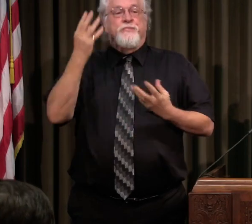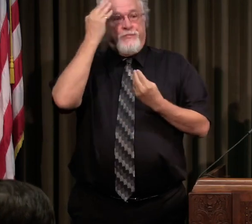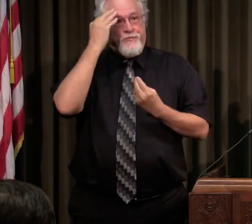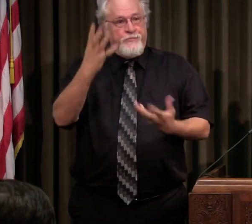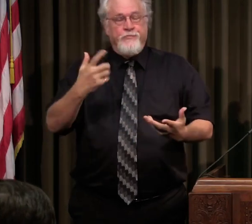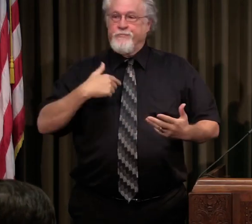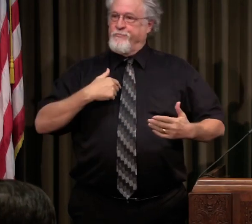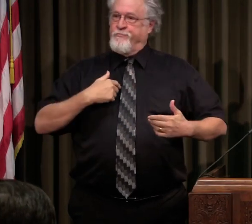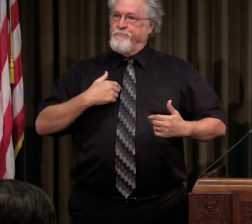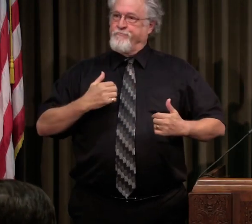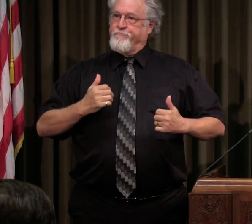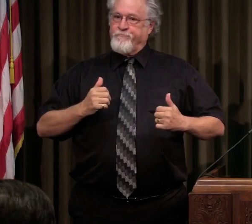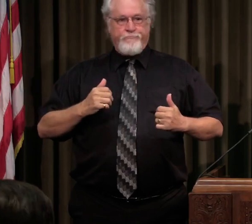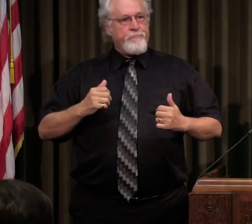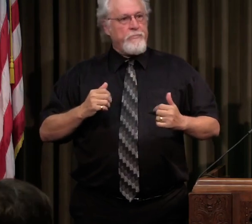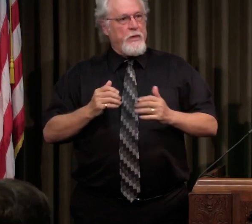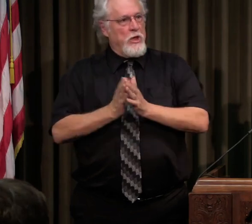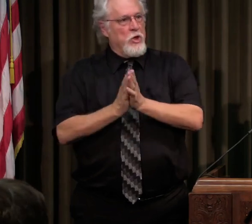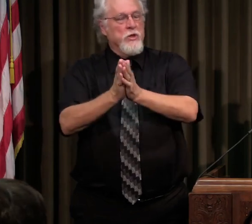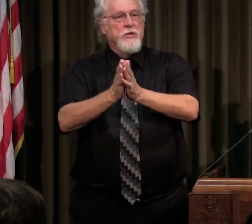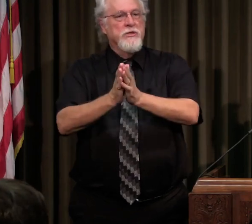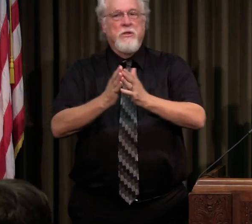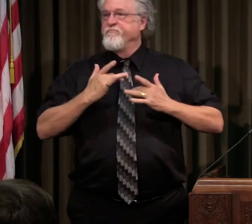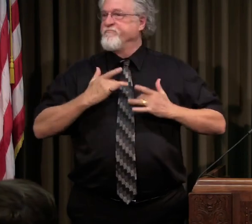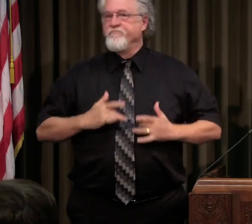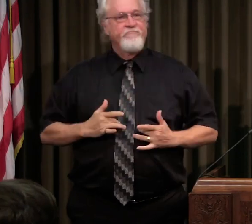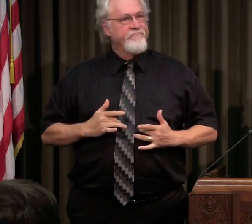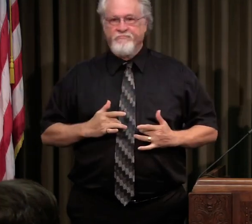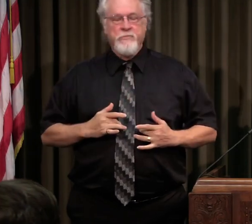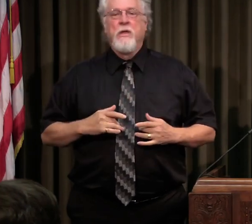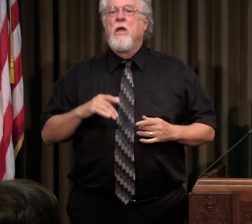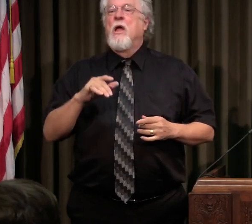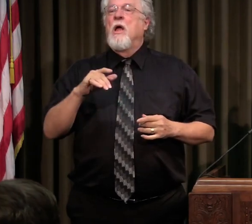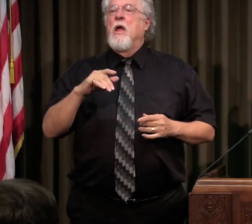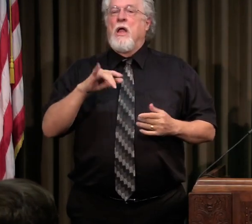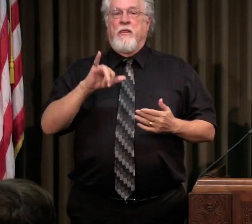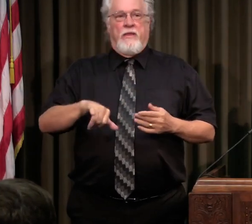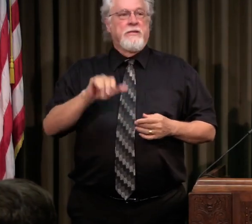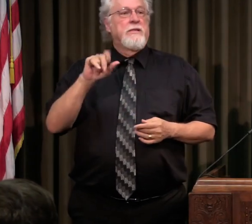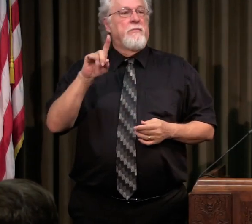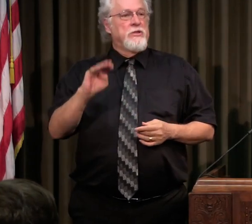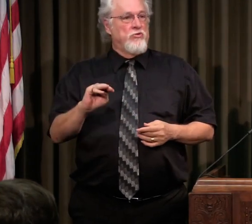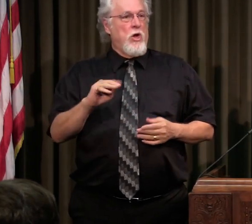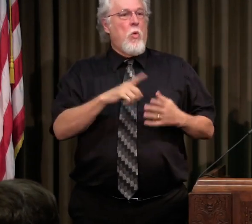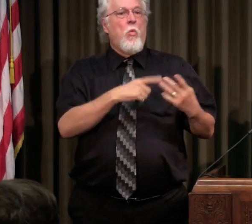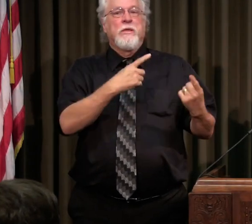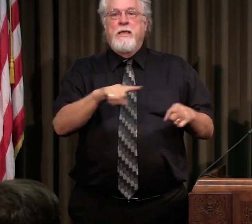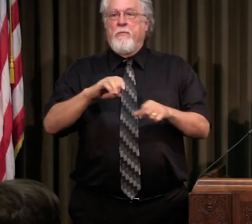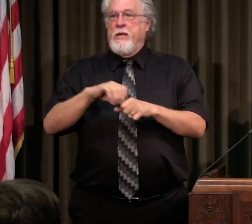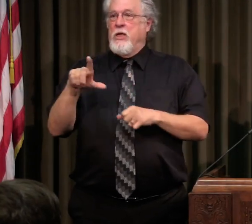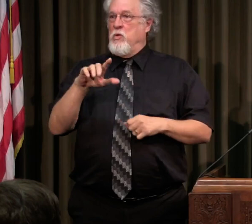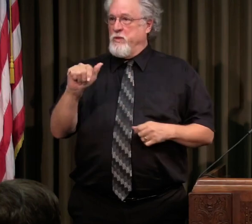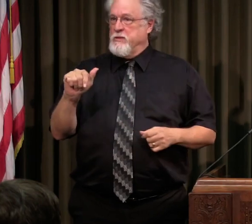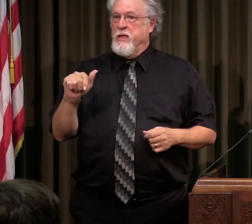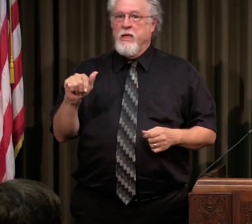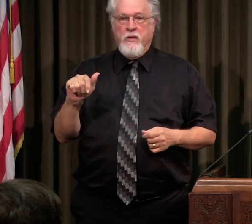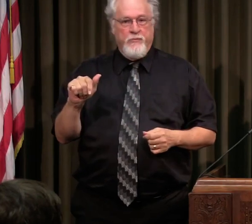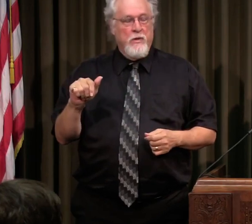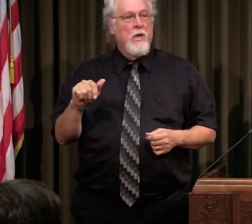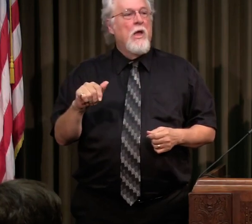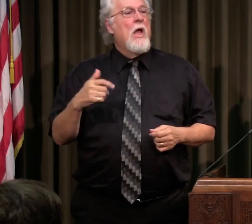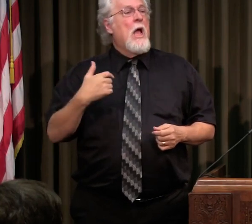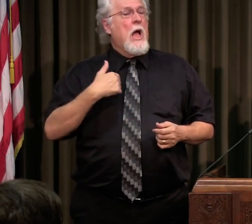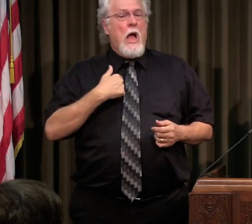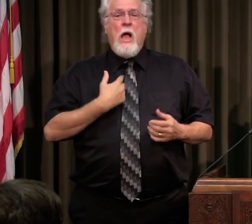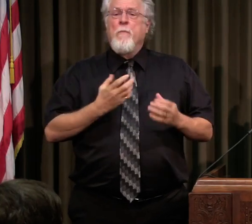I'm encouraged. I am not discouraged at all about this administration or what's happening in the state of Louisiana, and